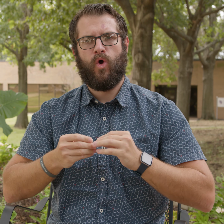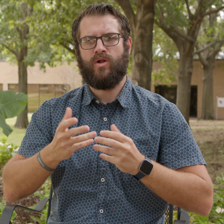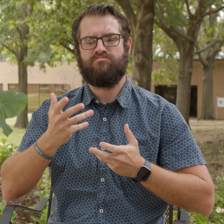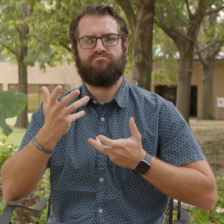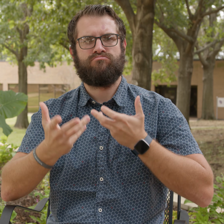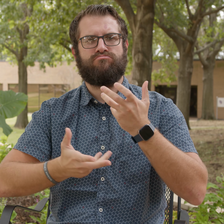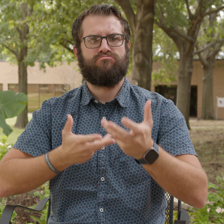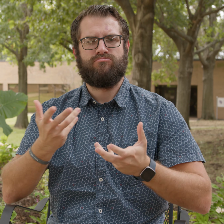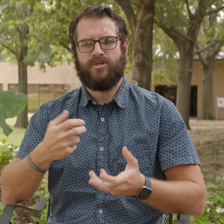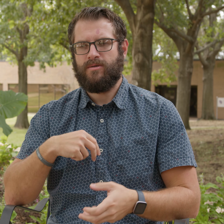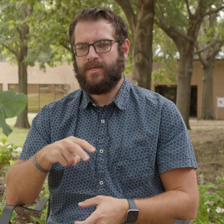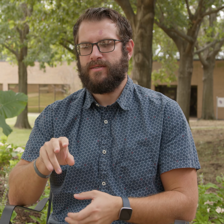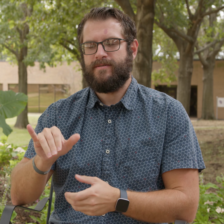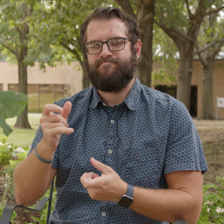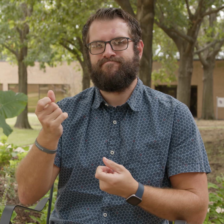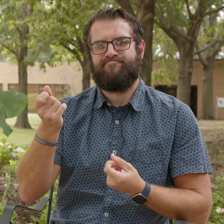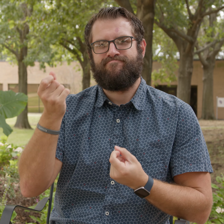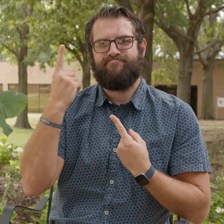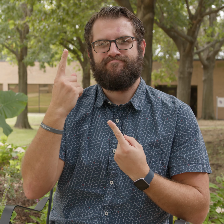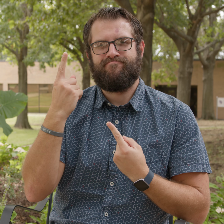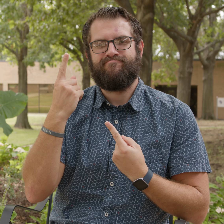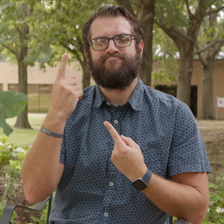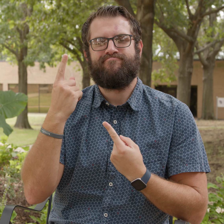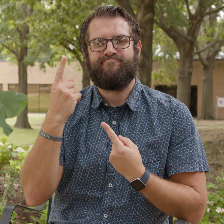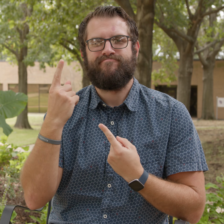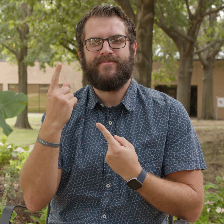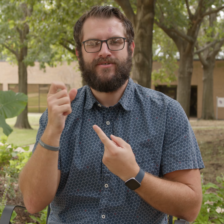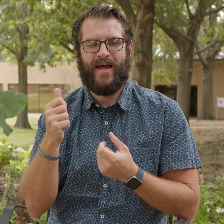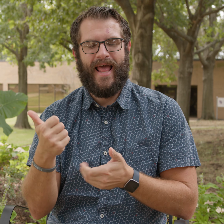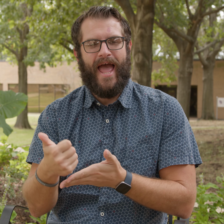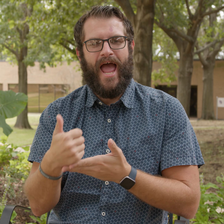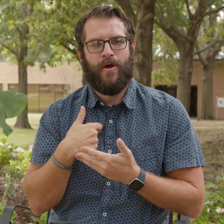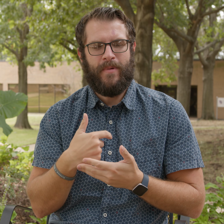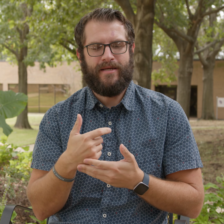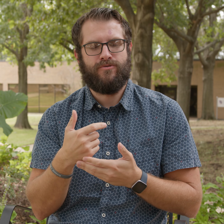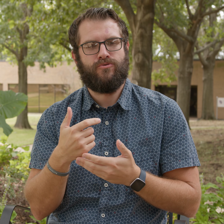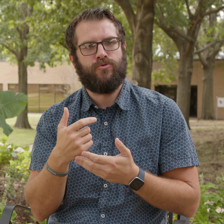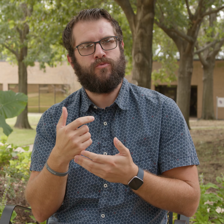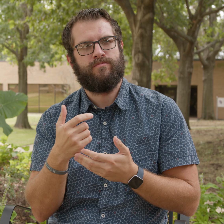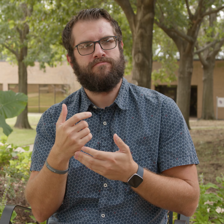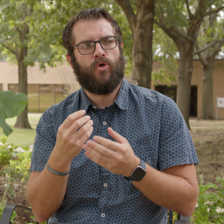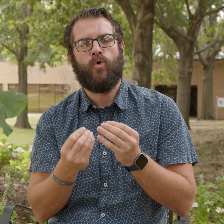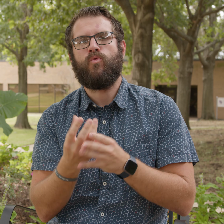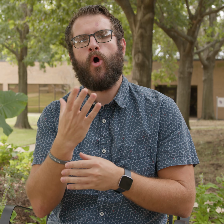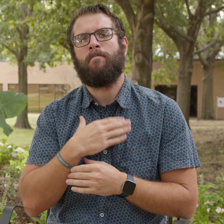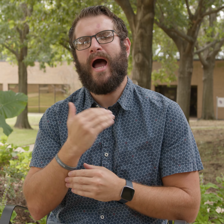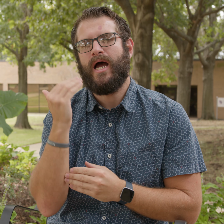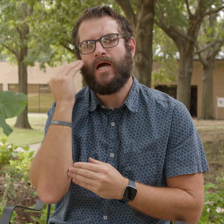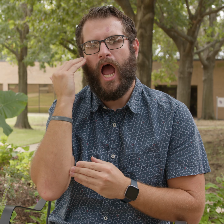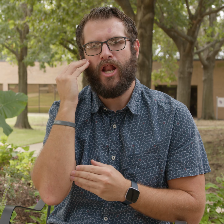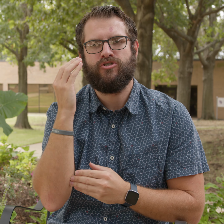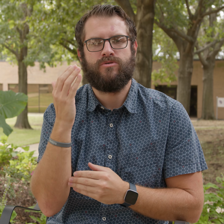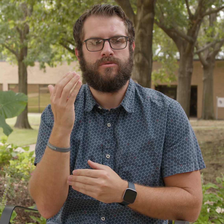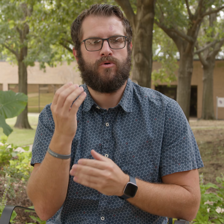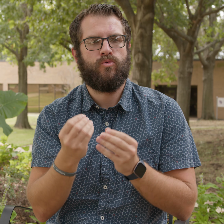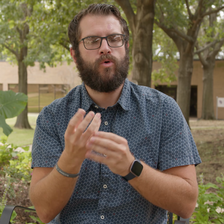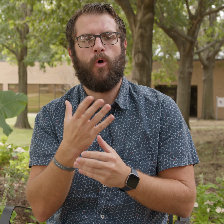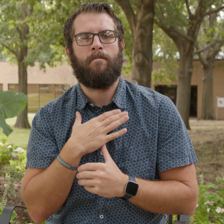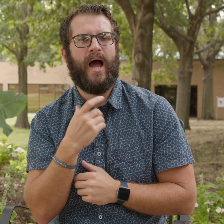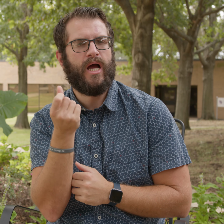This is because the ASLV is in sign language, a visual language full of expression and where stories come alive. This